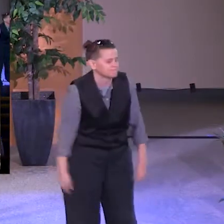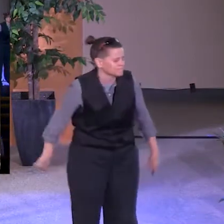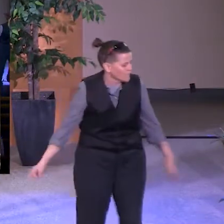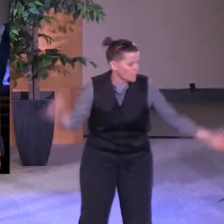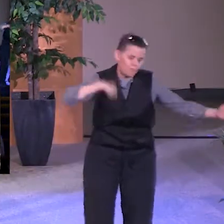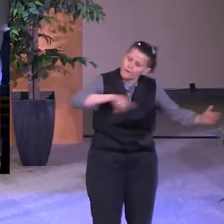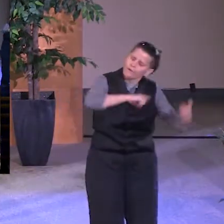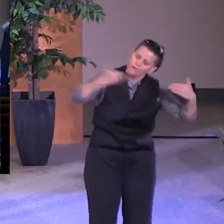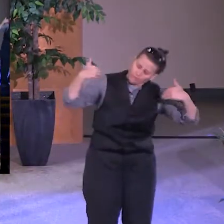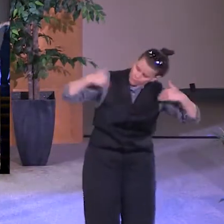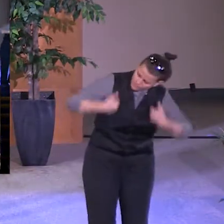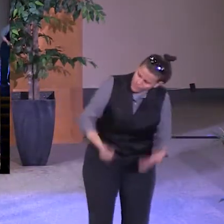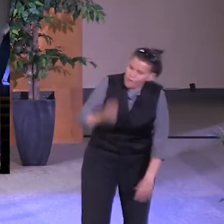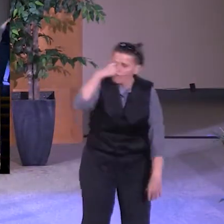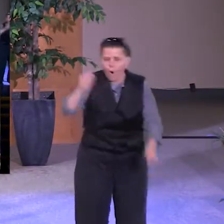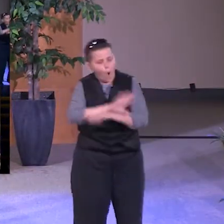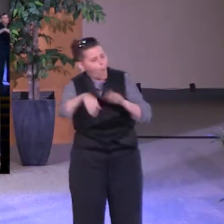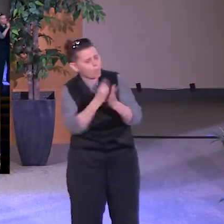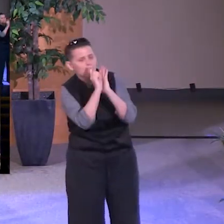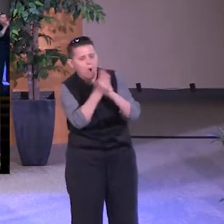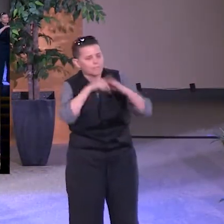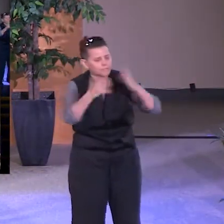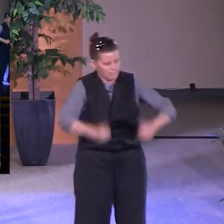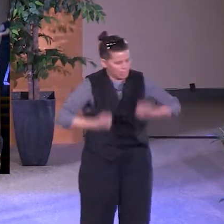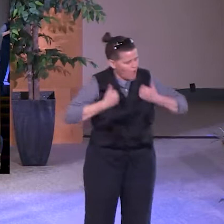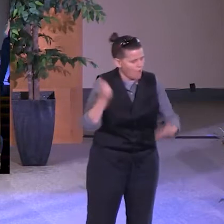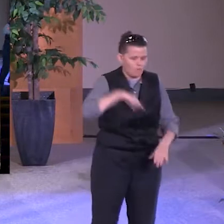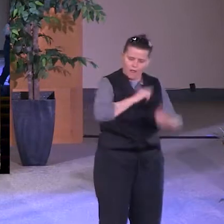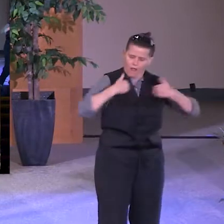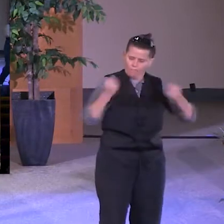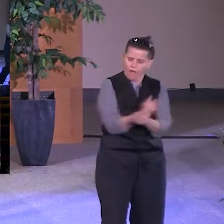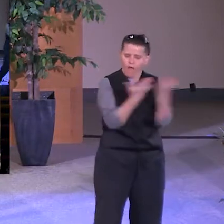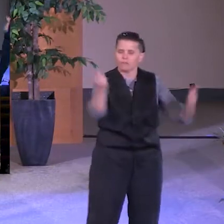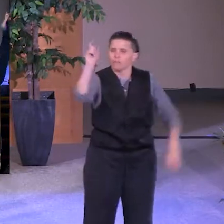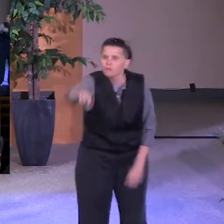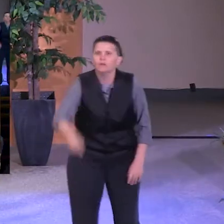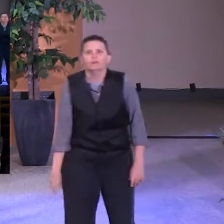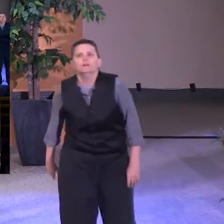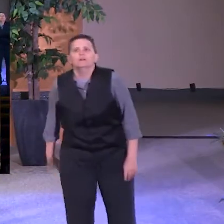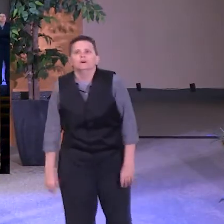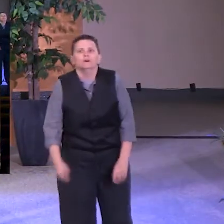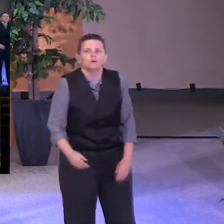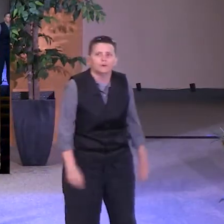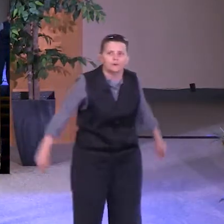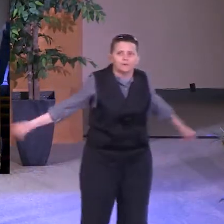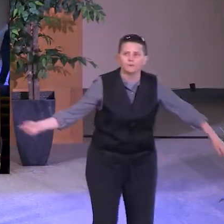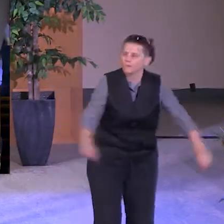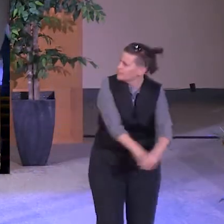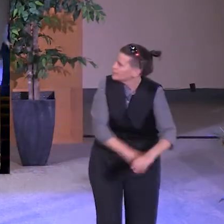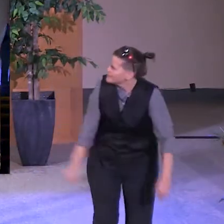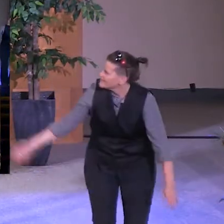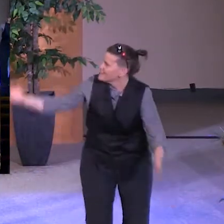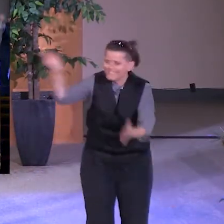Lord has already supplied. We got everything we need. We are standing in the blessing. We got everything we need. Take it